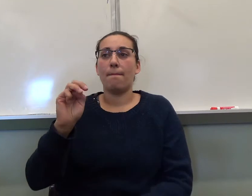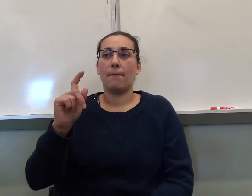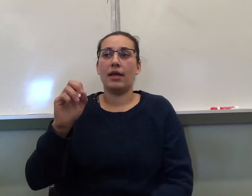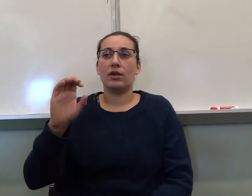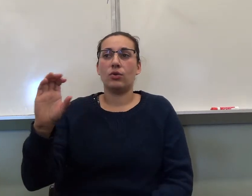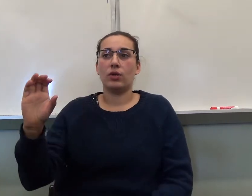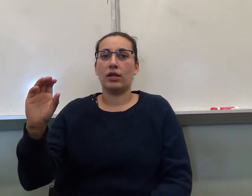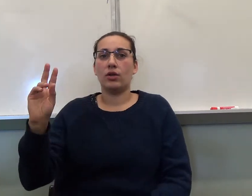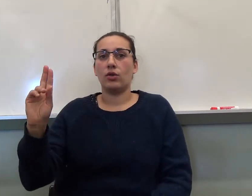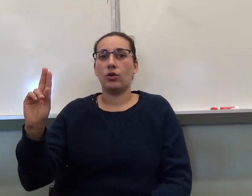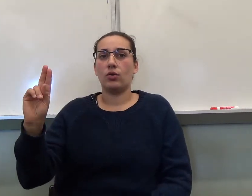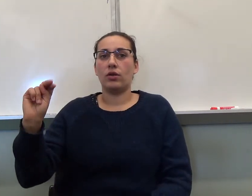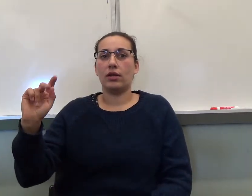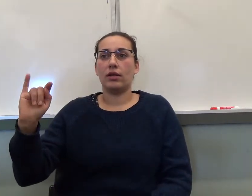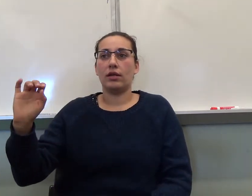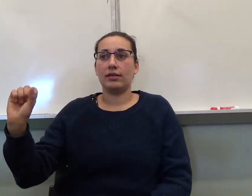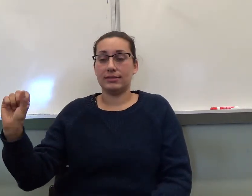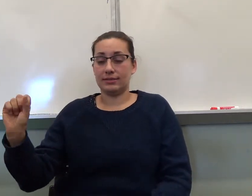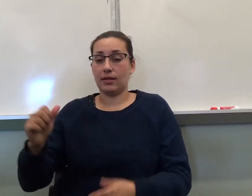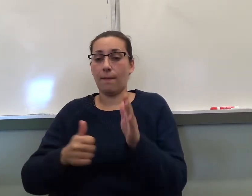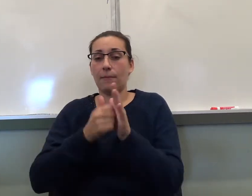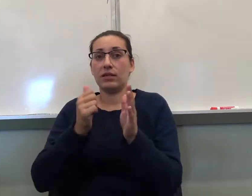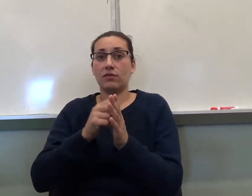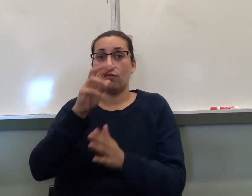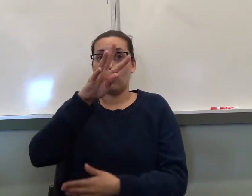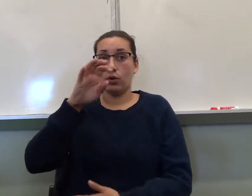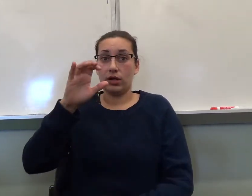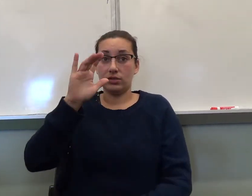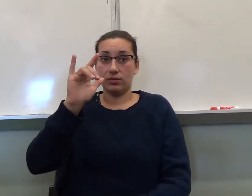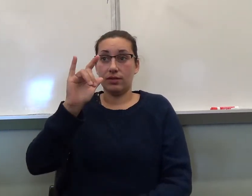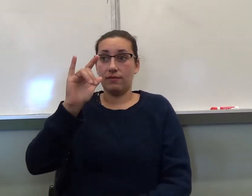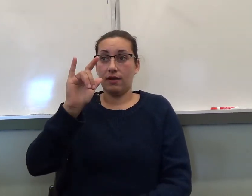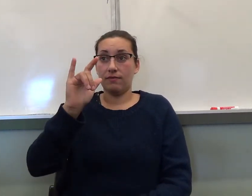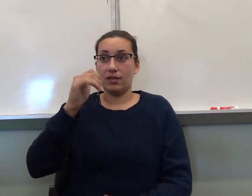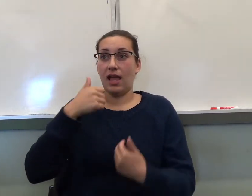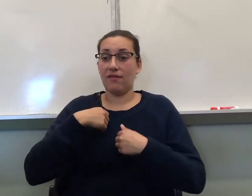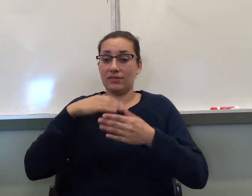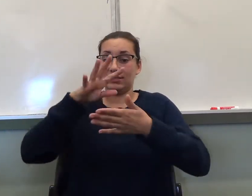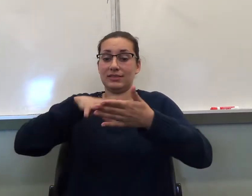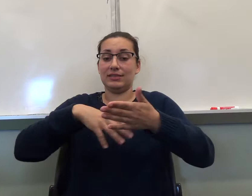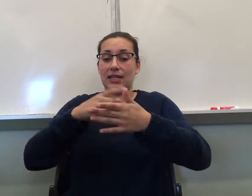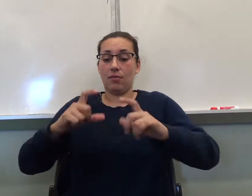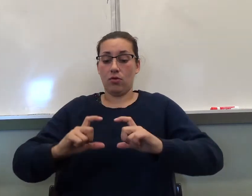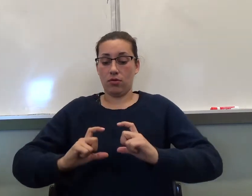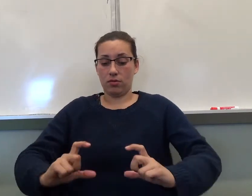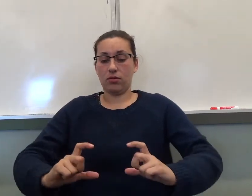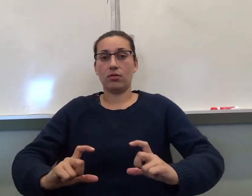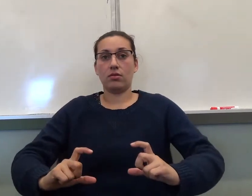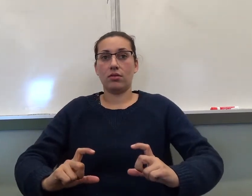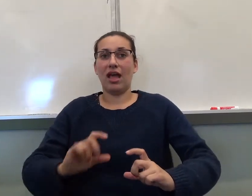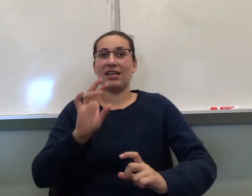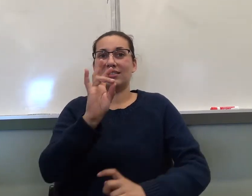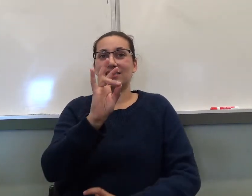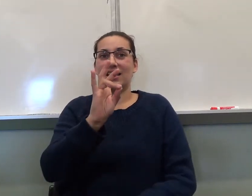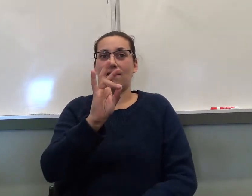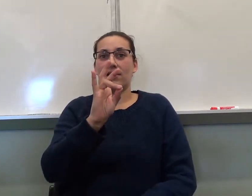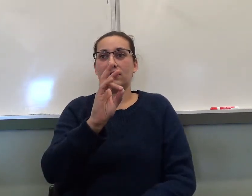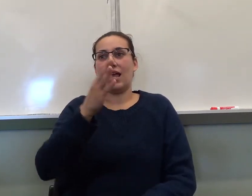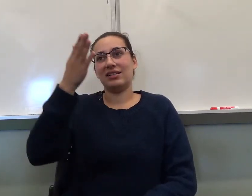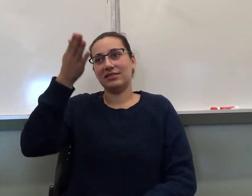of page 425. There is a table, 7-3, and you should take a look at it, because what's going to happen here is